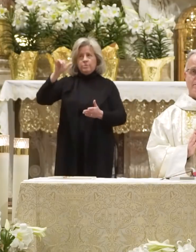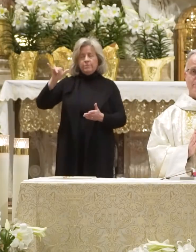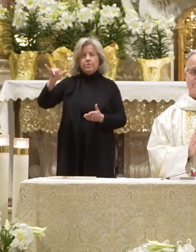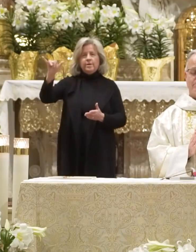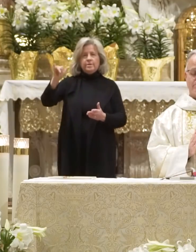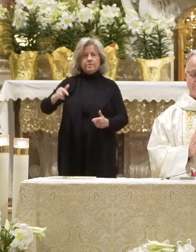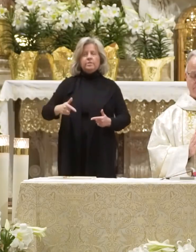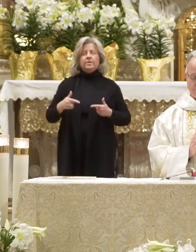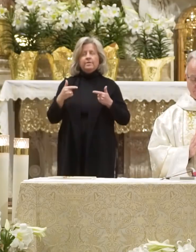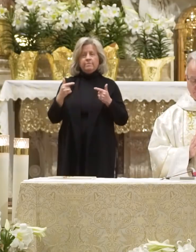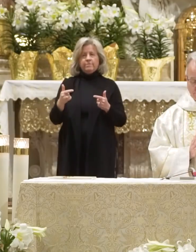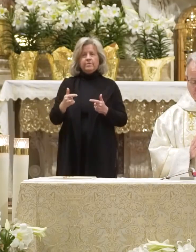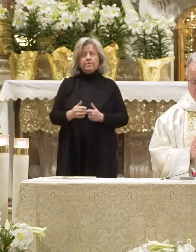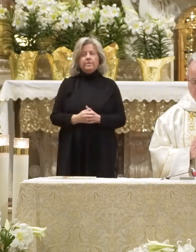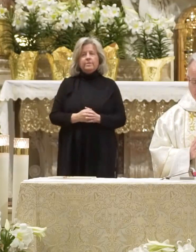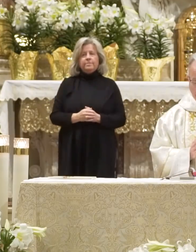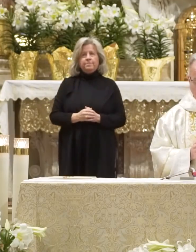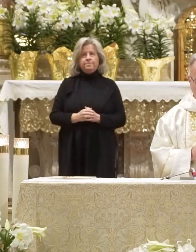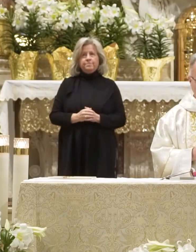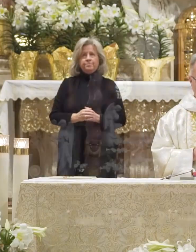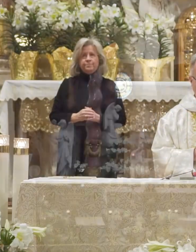life. Amen.